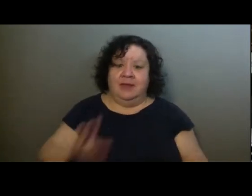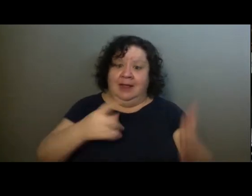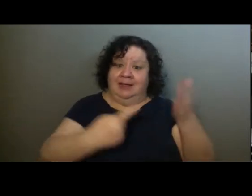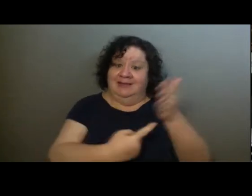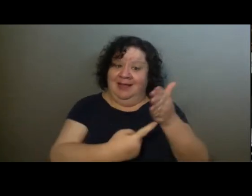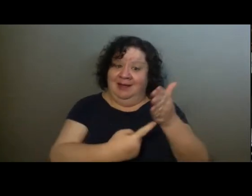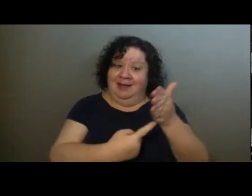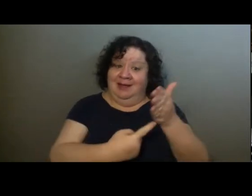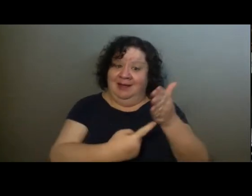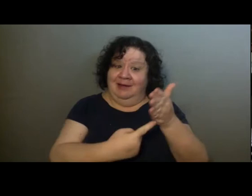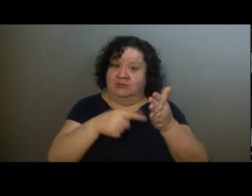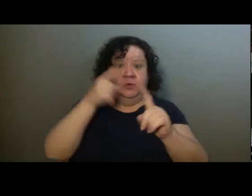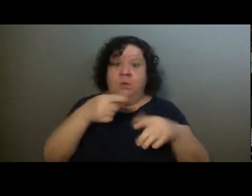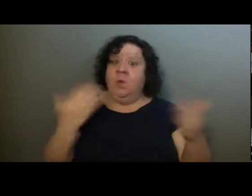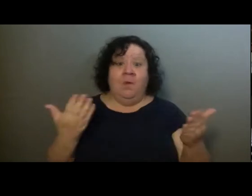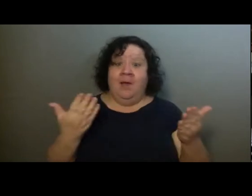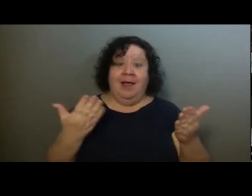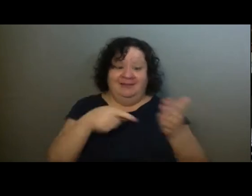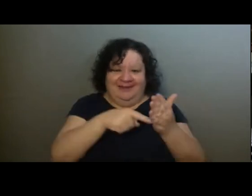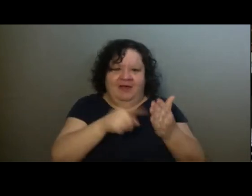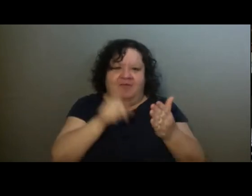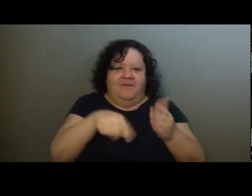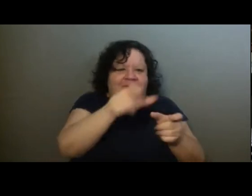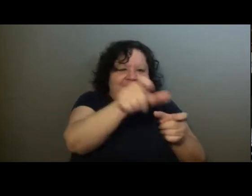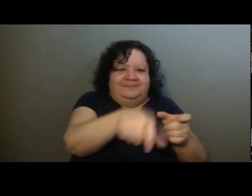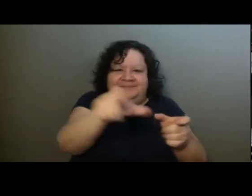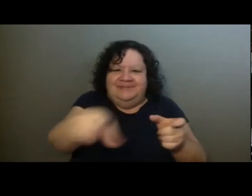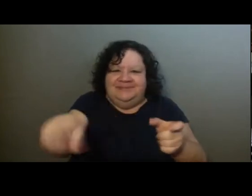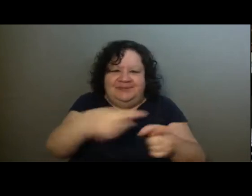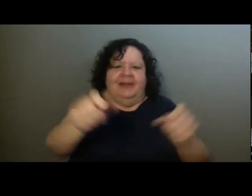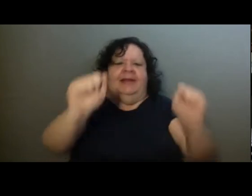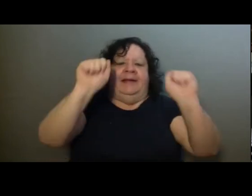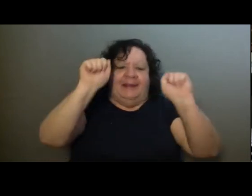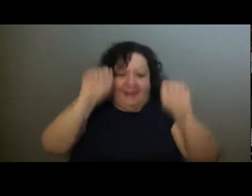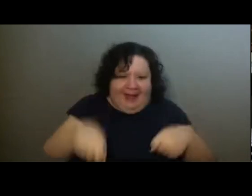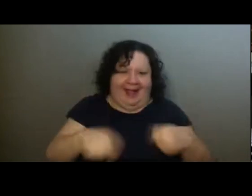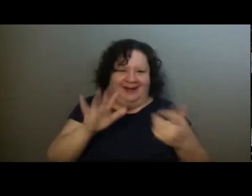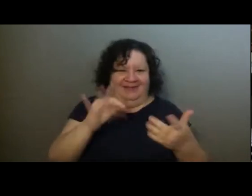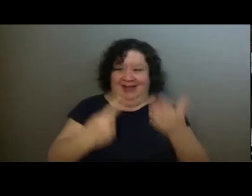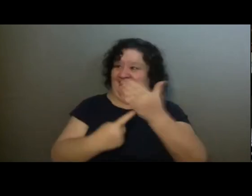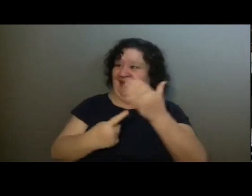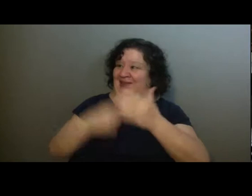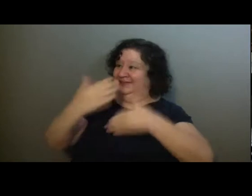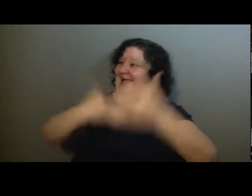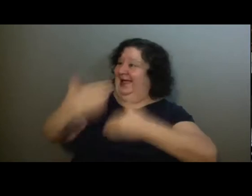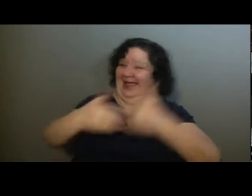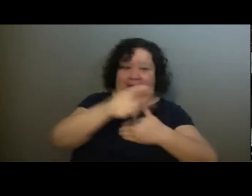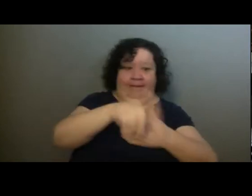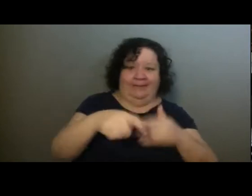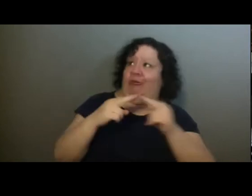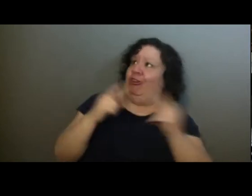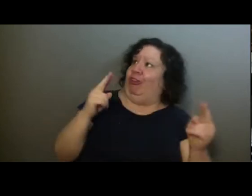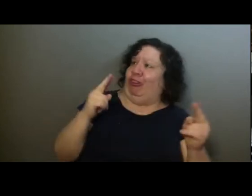for me? Because one, you're gonna take into context and into consideration also the type of disability or the impairment